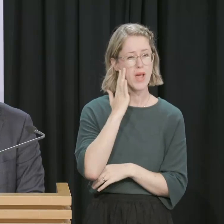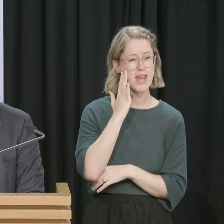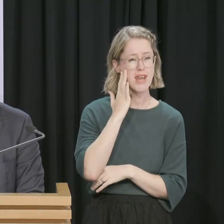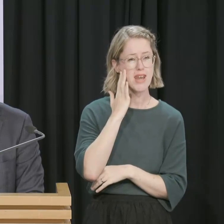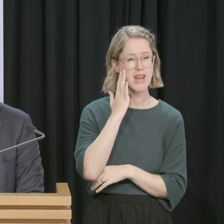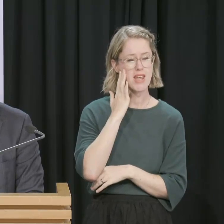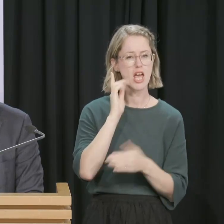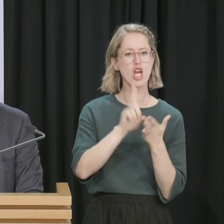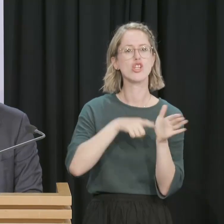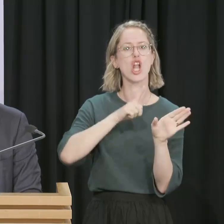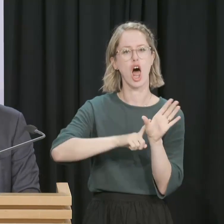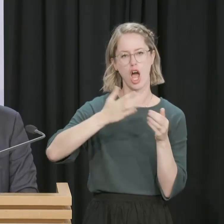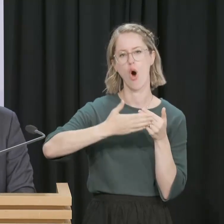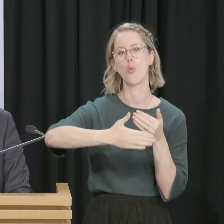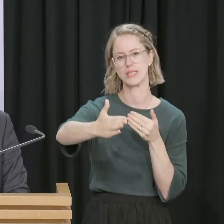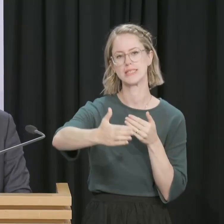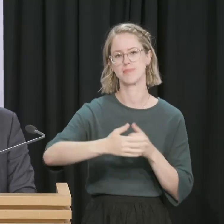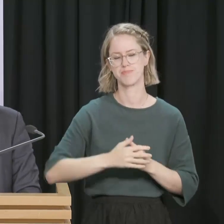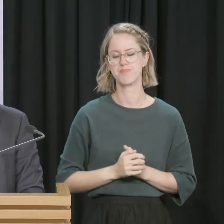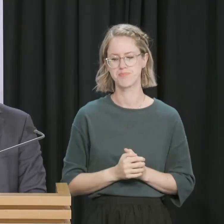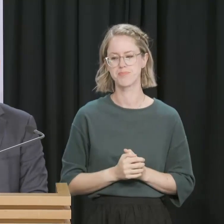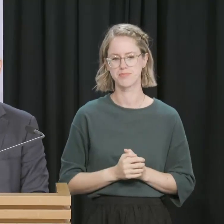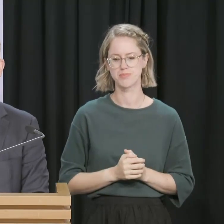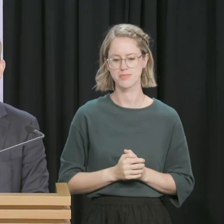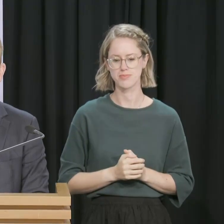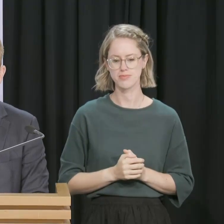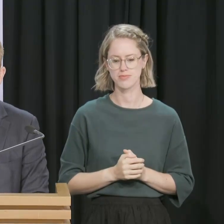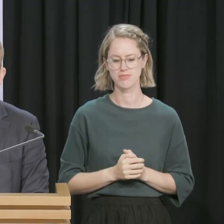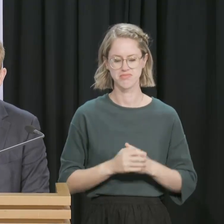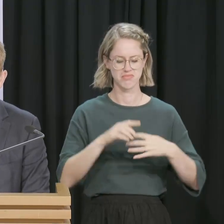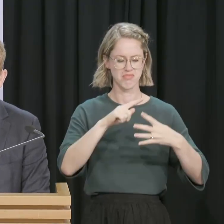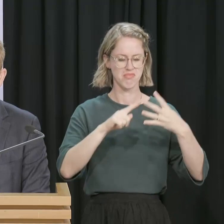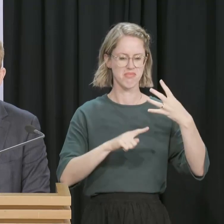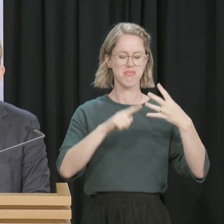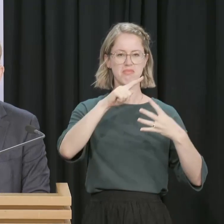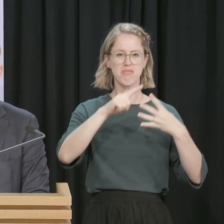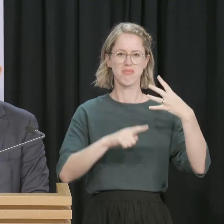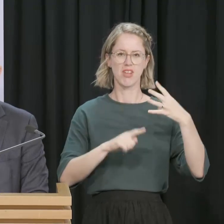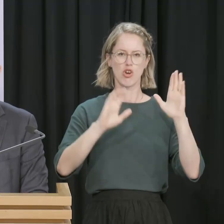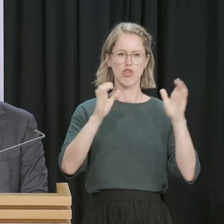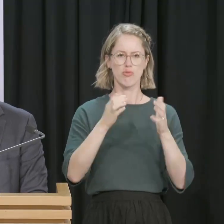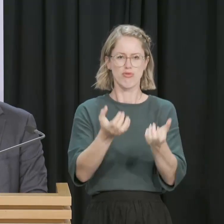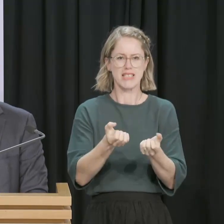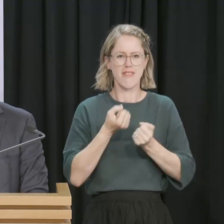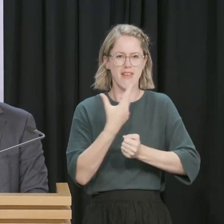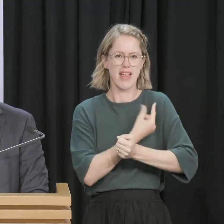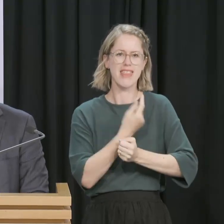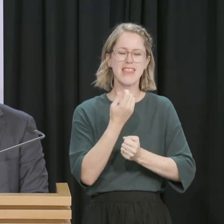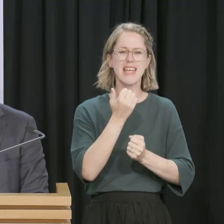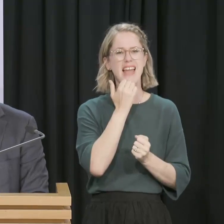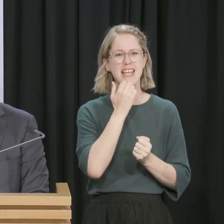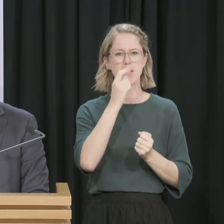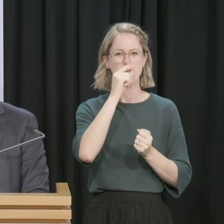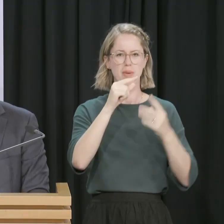to them from July. I want to be clear here, some of these dates may overlap and shift slightly as our